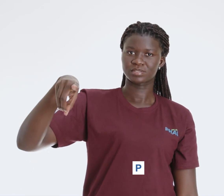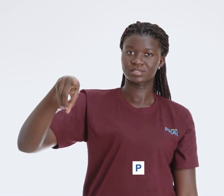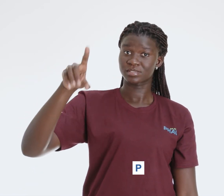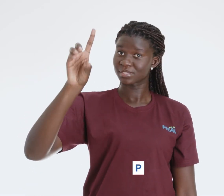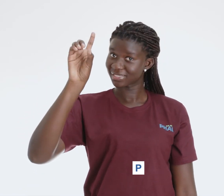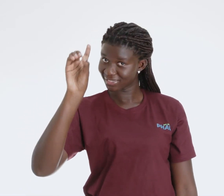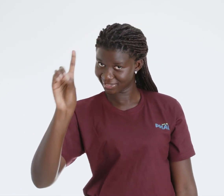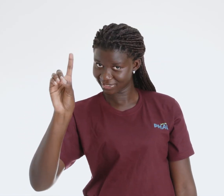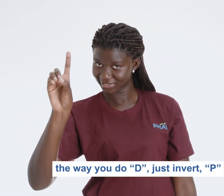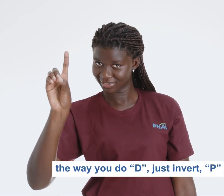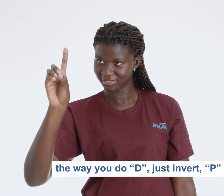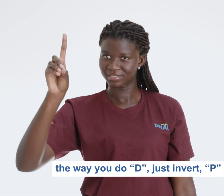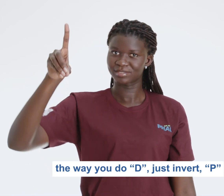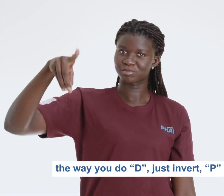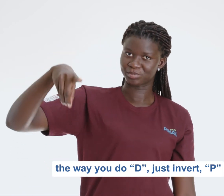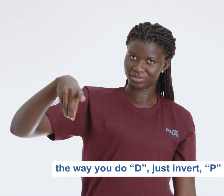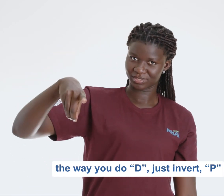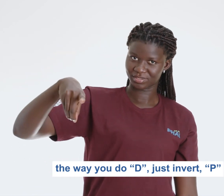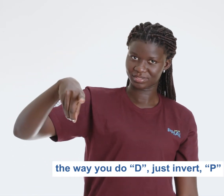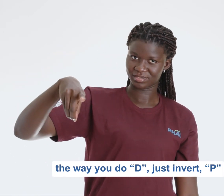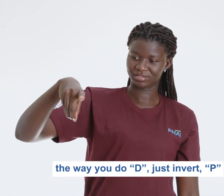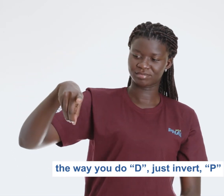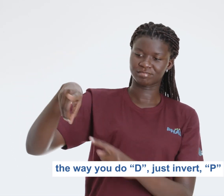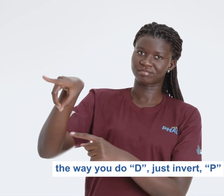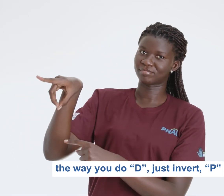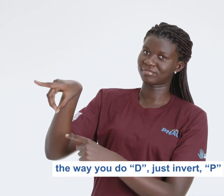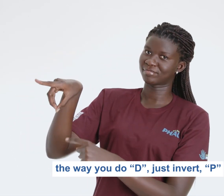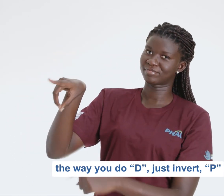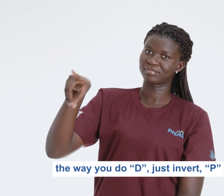P, the way you do D, just invert. P,